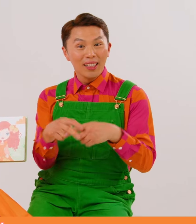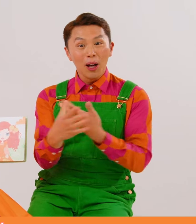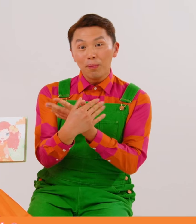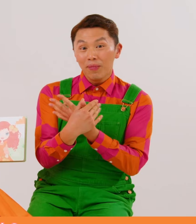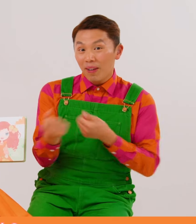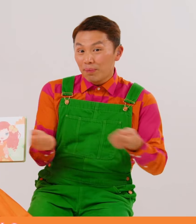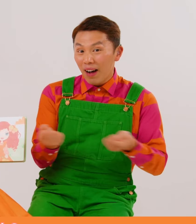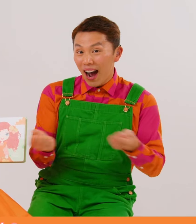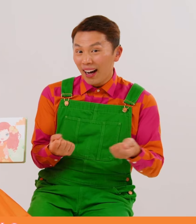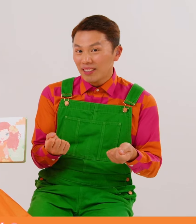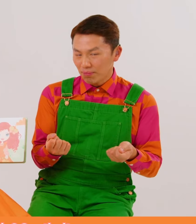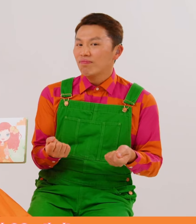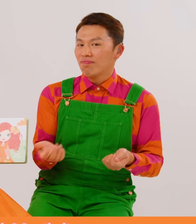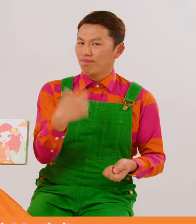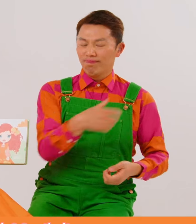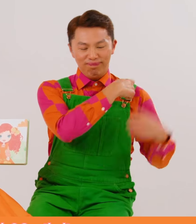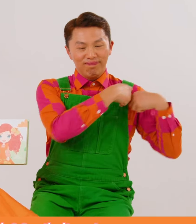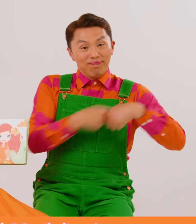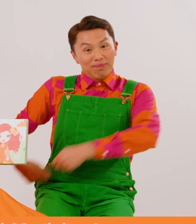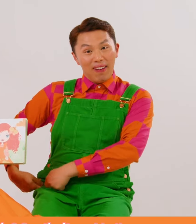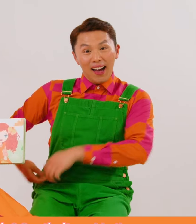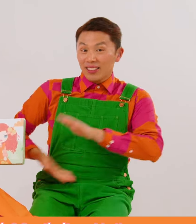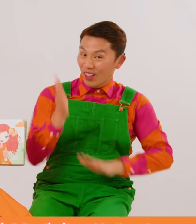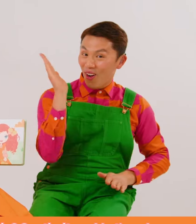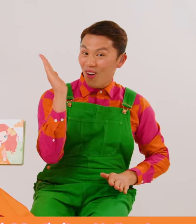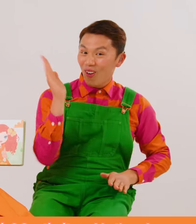ride? Seatbelts on! Let's go!